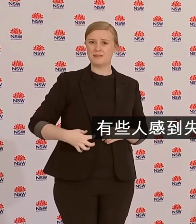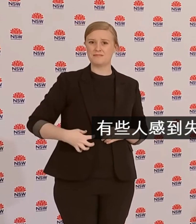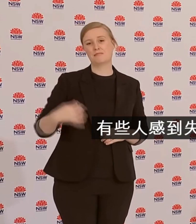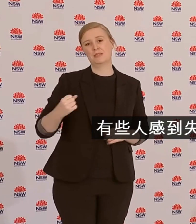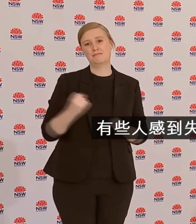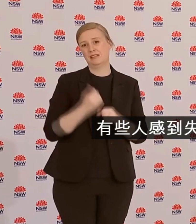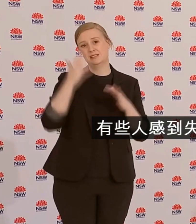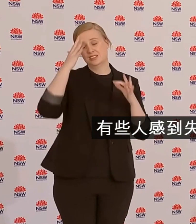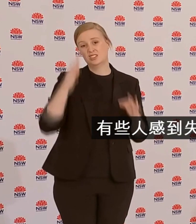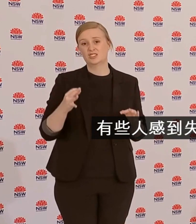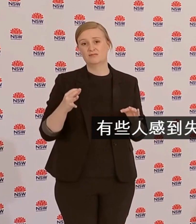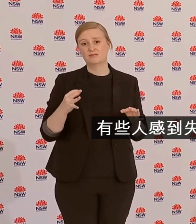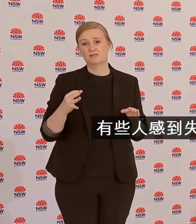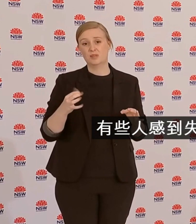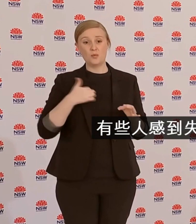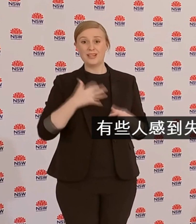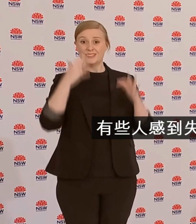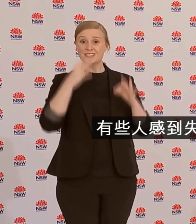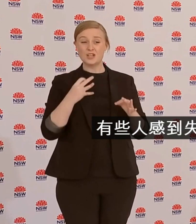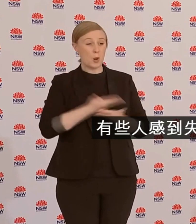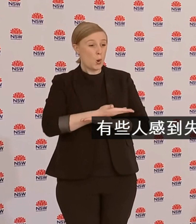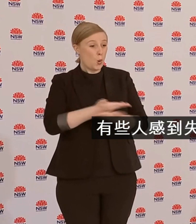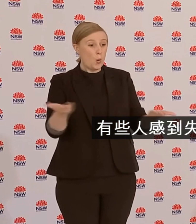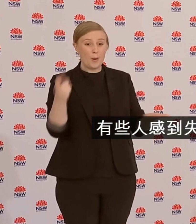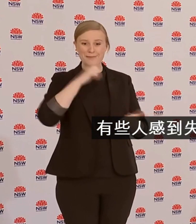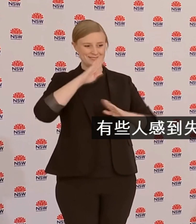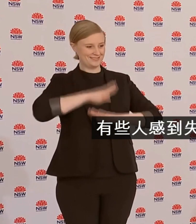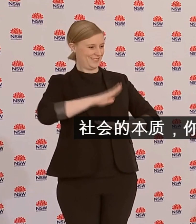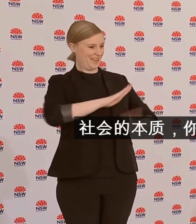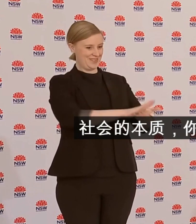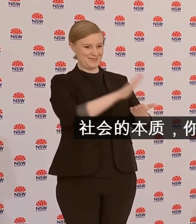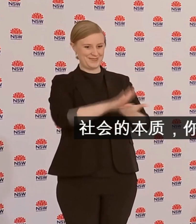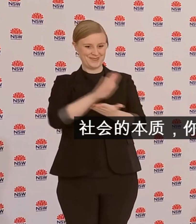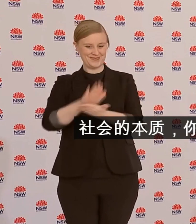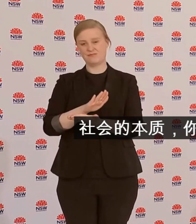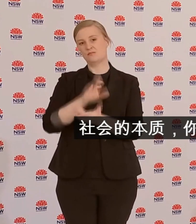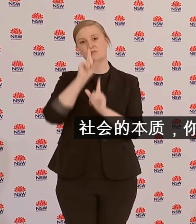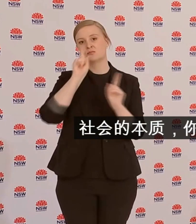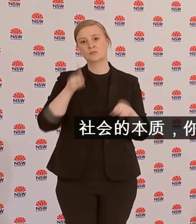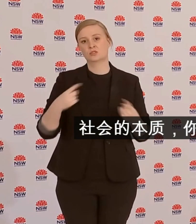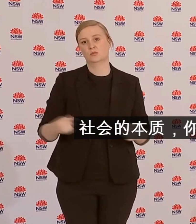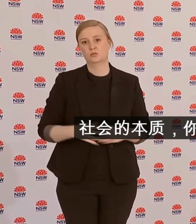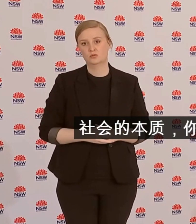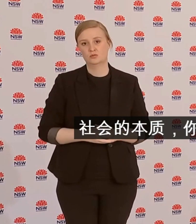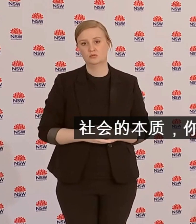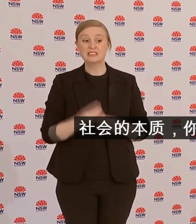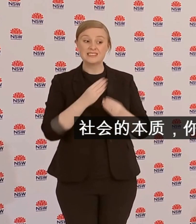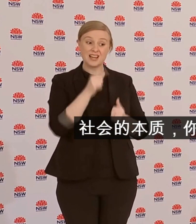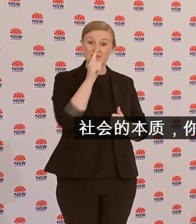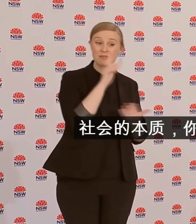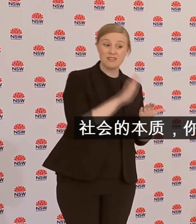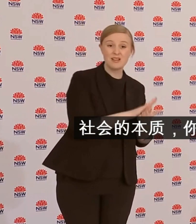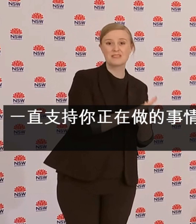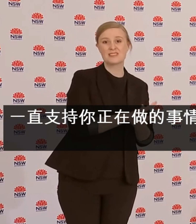to have people who are disappointed and feel frustrated. But that is the nature of society. You're never going to have